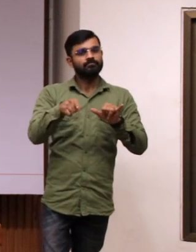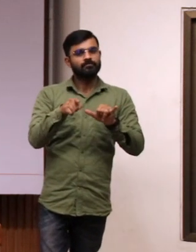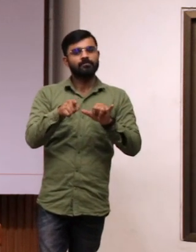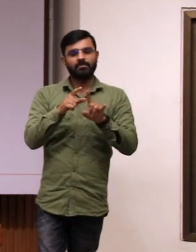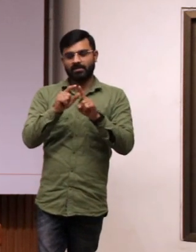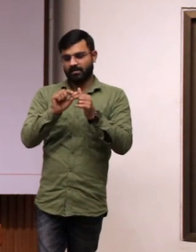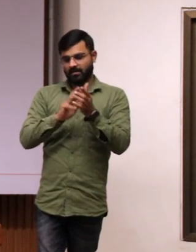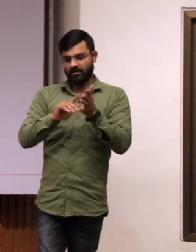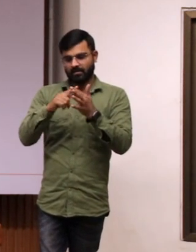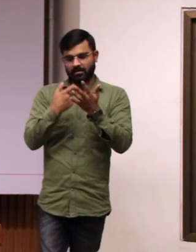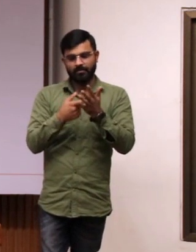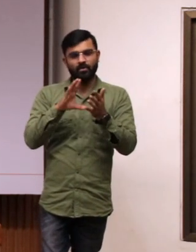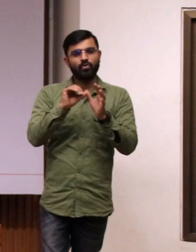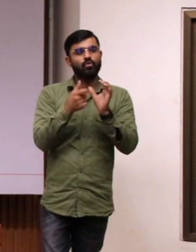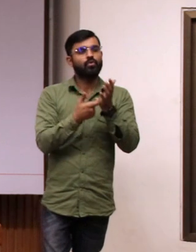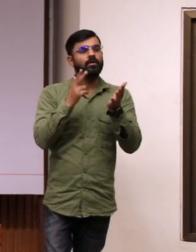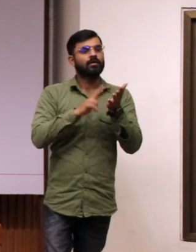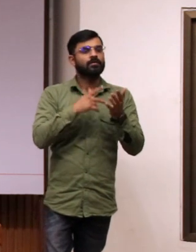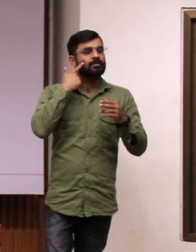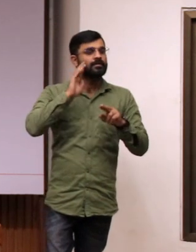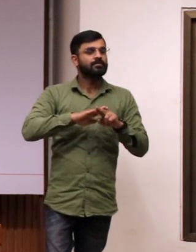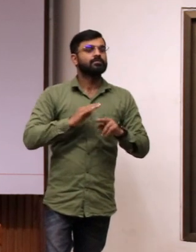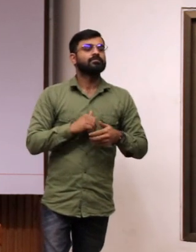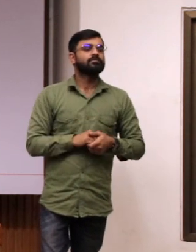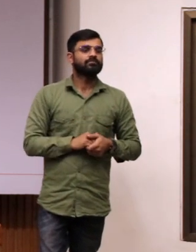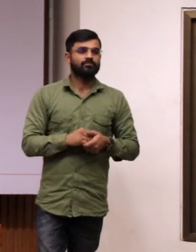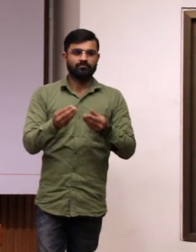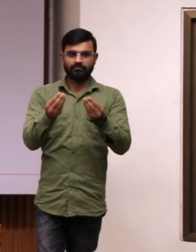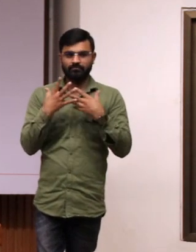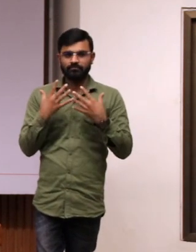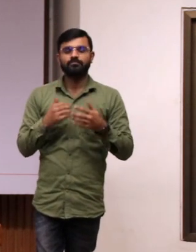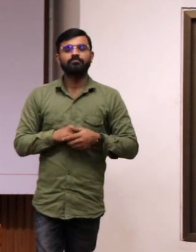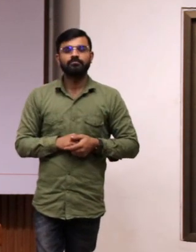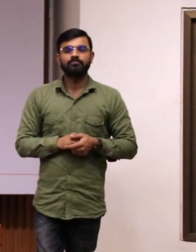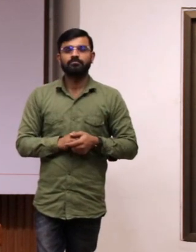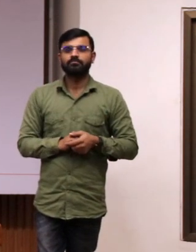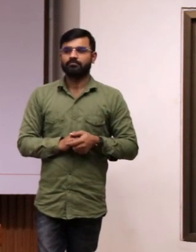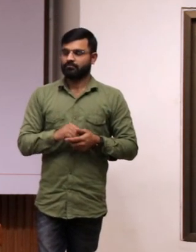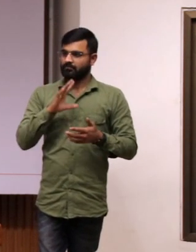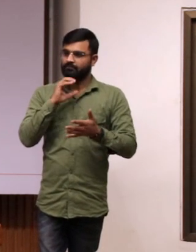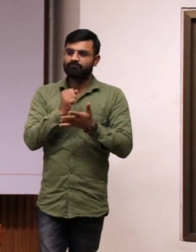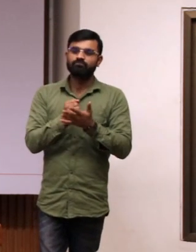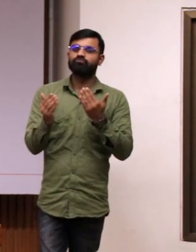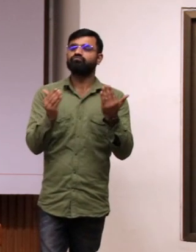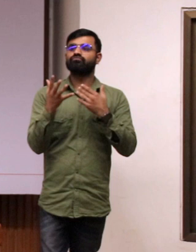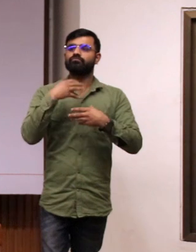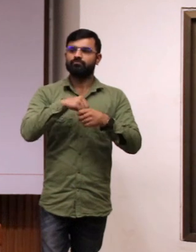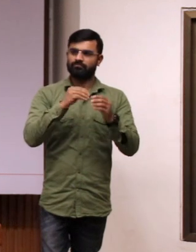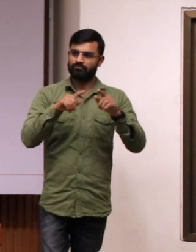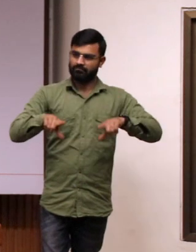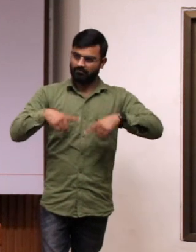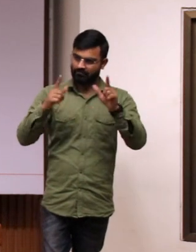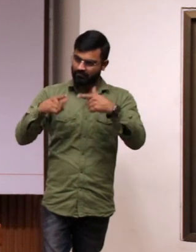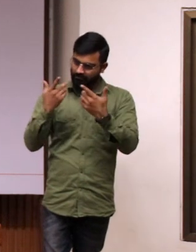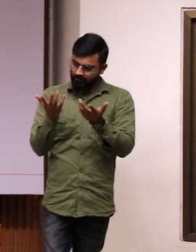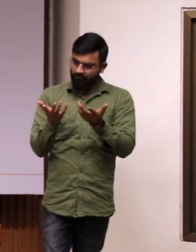deemed forest, which is Oran, and when we give, ask for compulsory afforestation, will they plant trees or